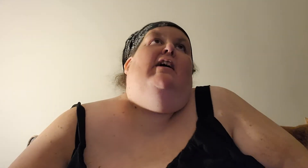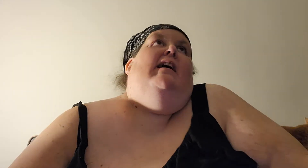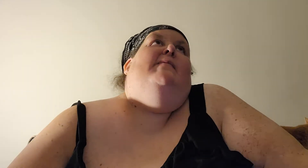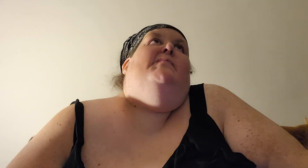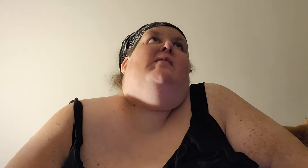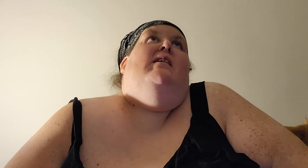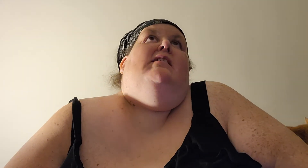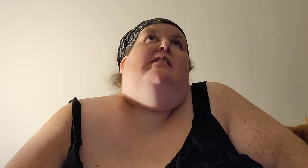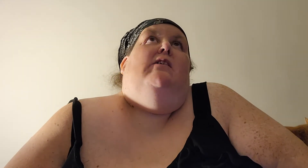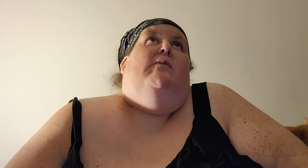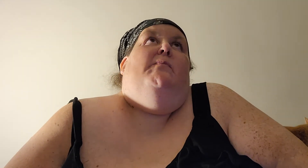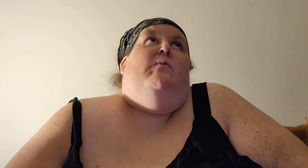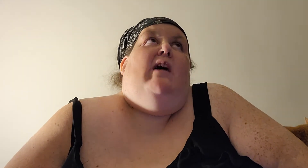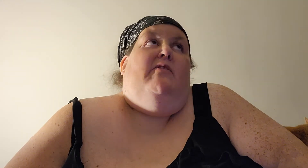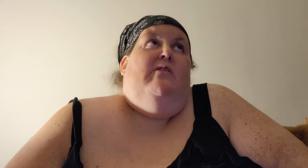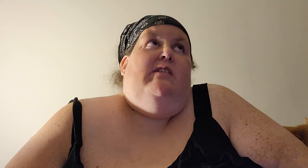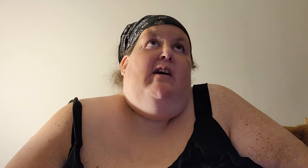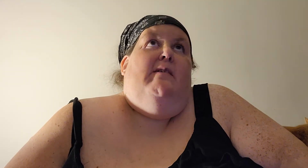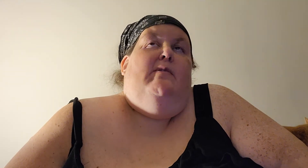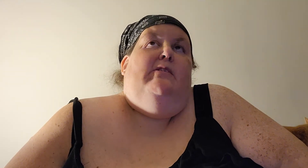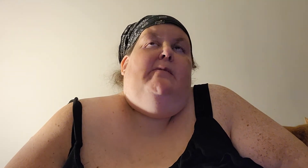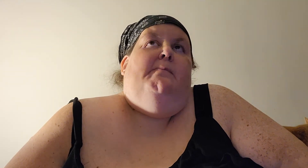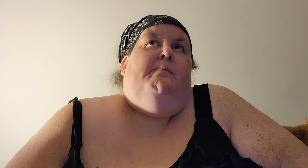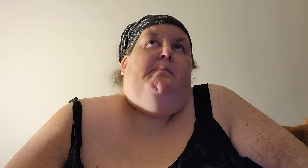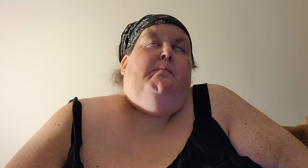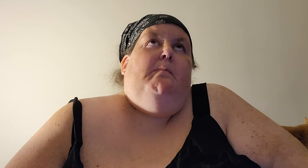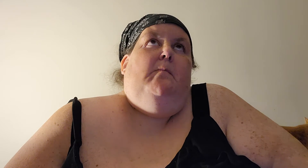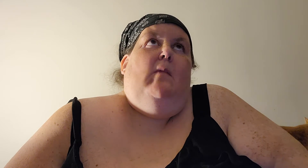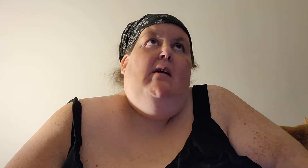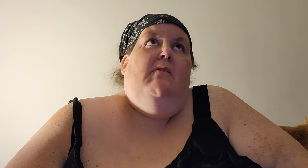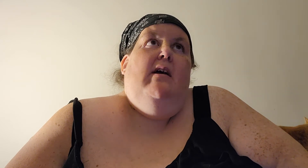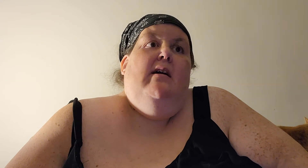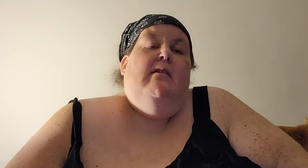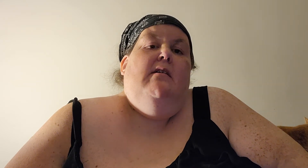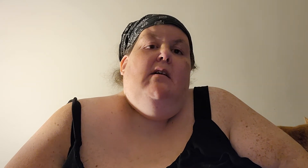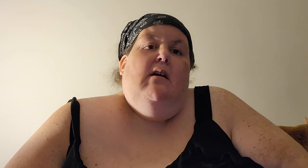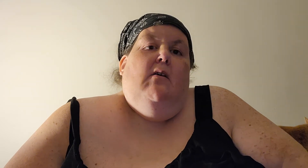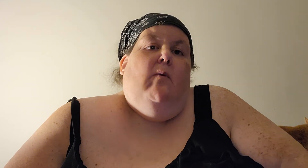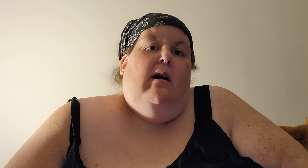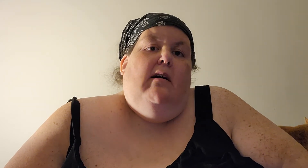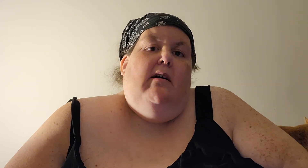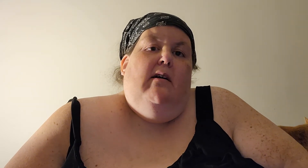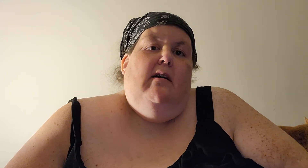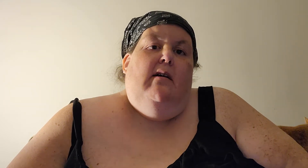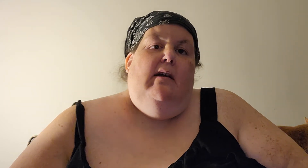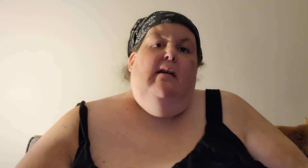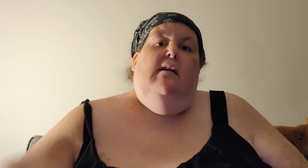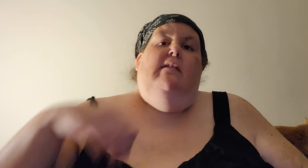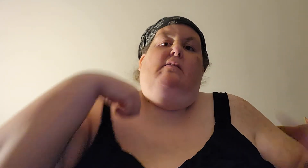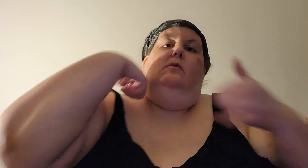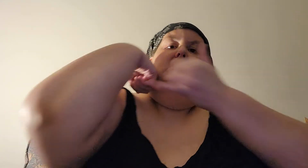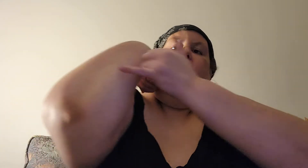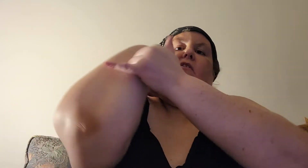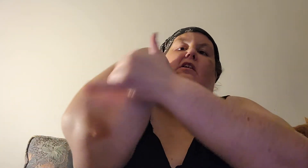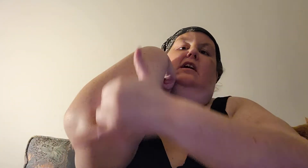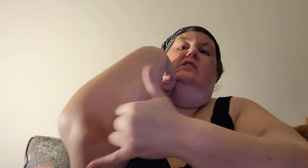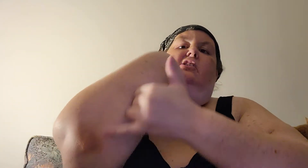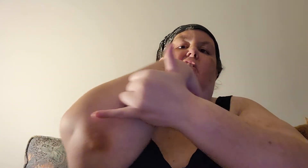Okay, so we got those animals. And then, well, here is the word for country